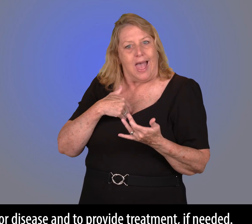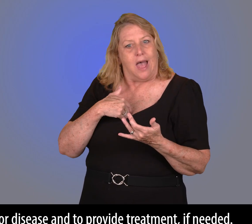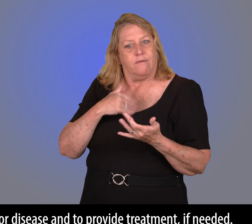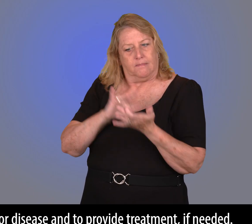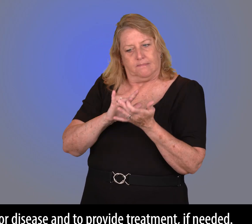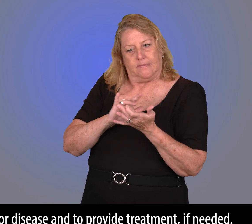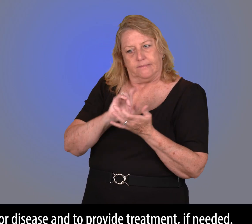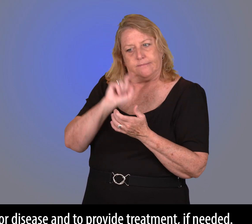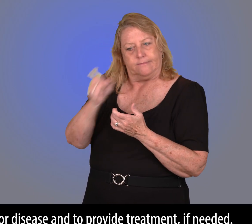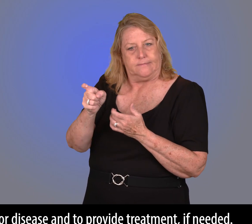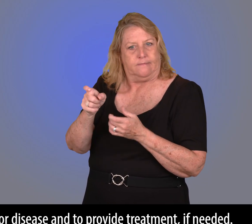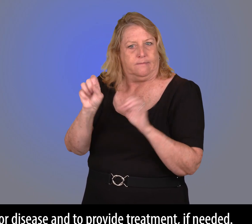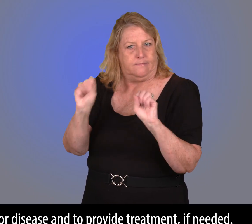needed.